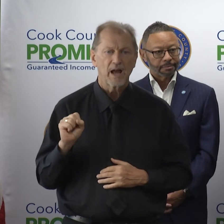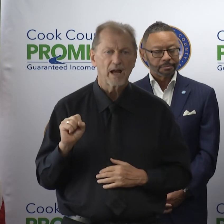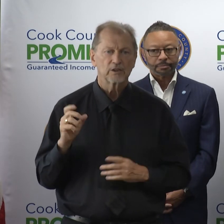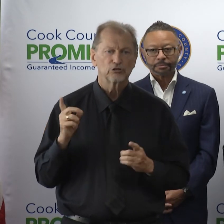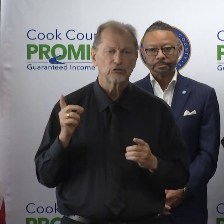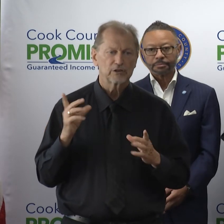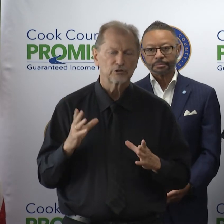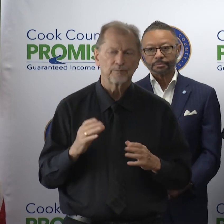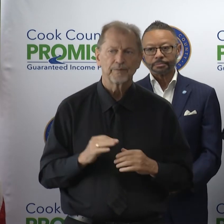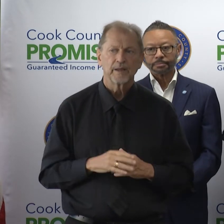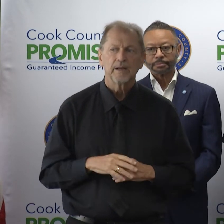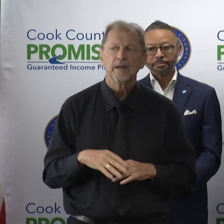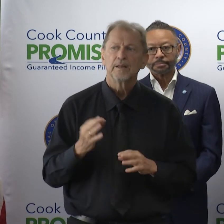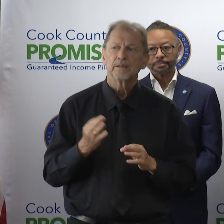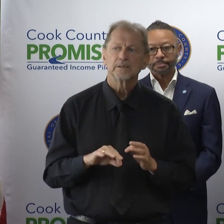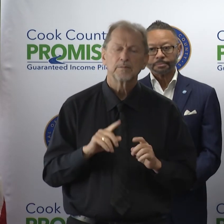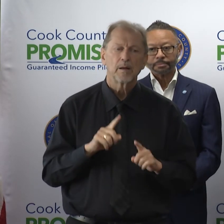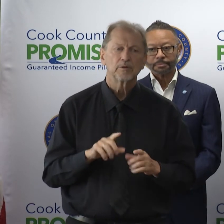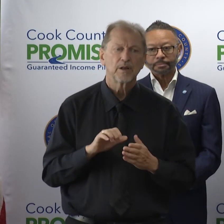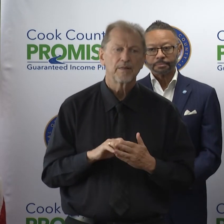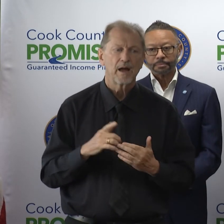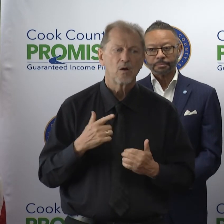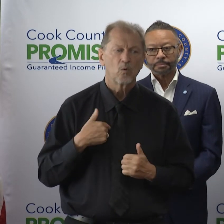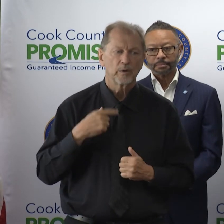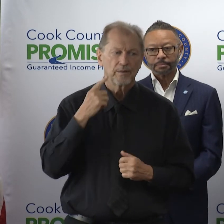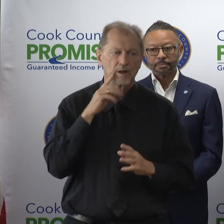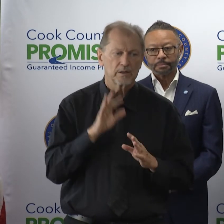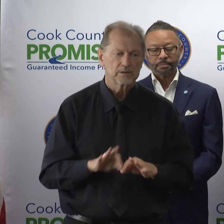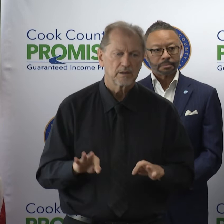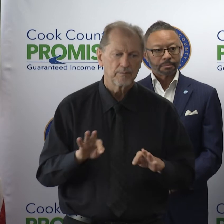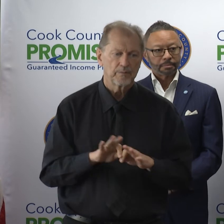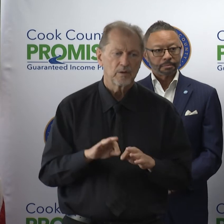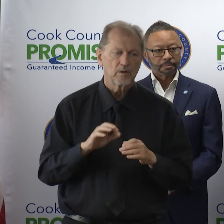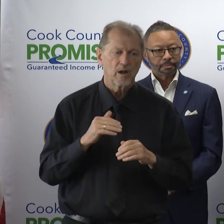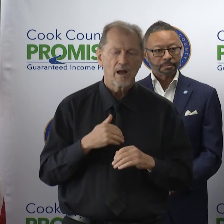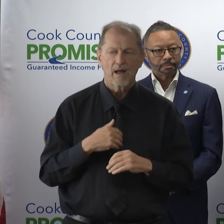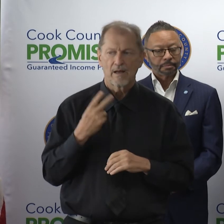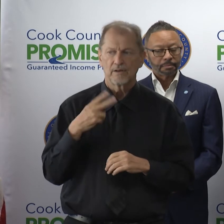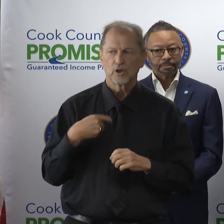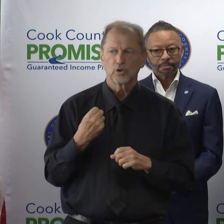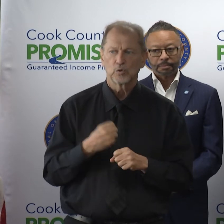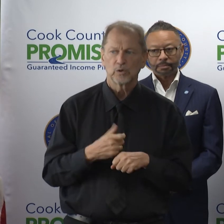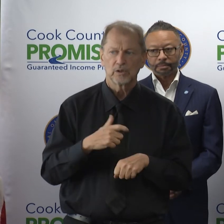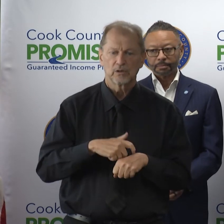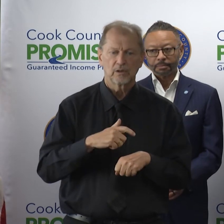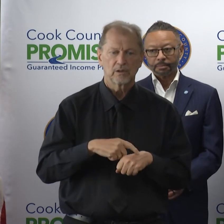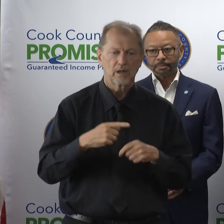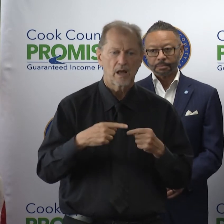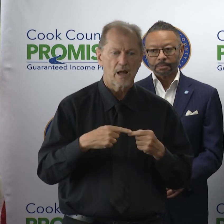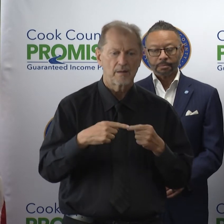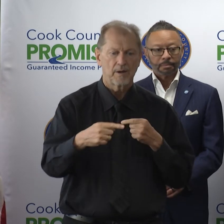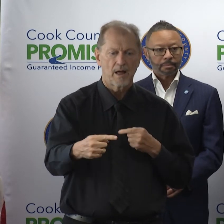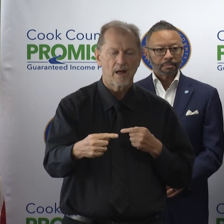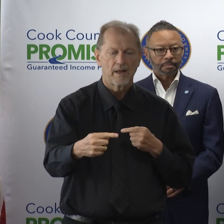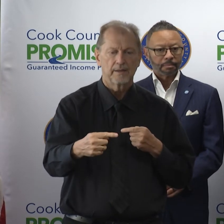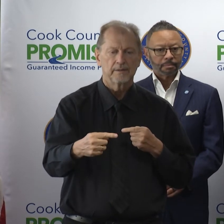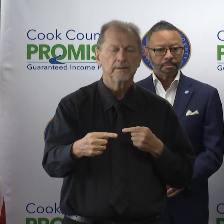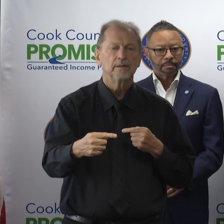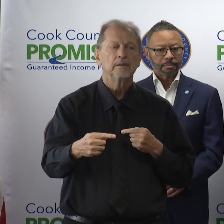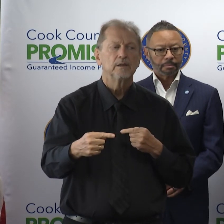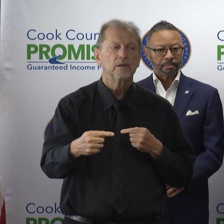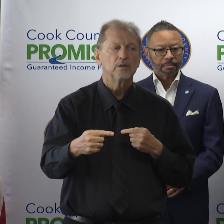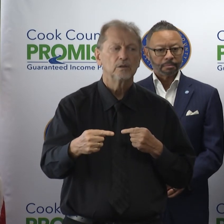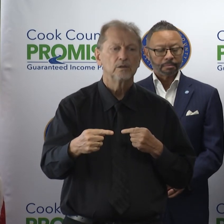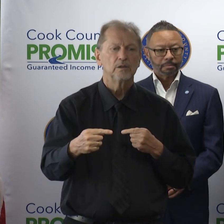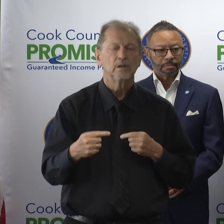The short answer is that we thought that it was important to have a two-year timeline. You